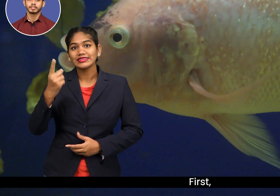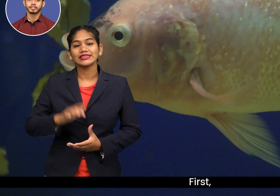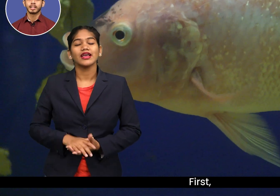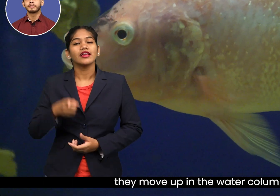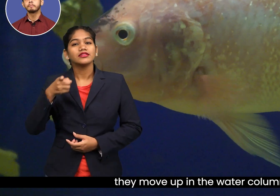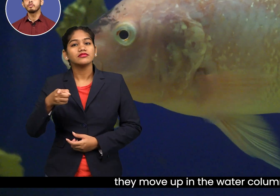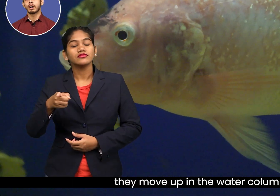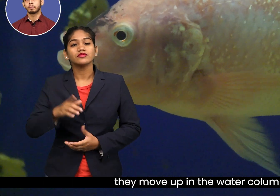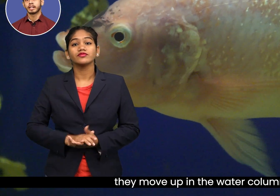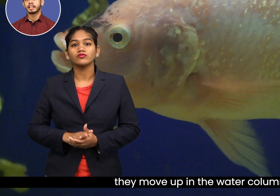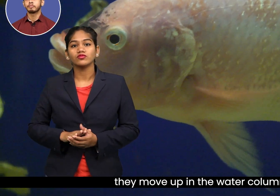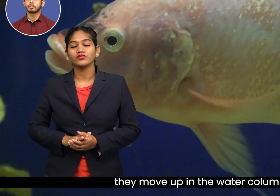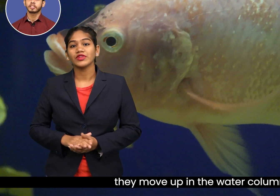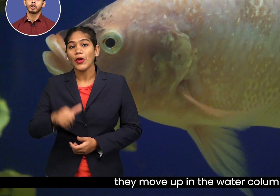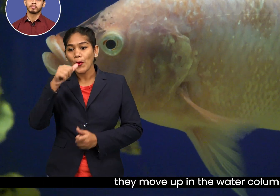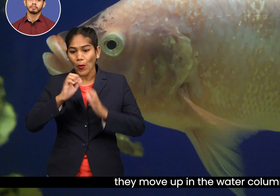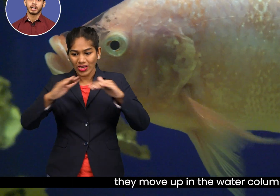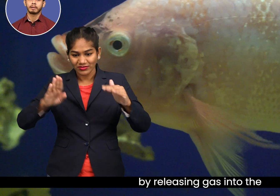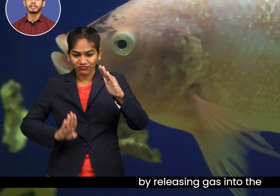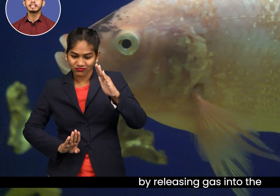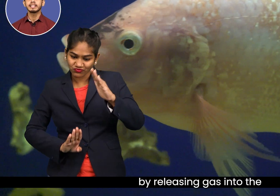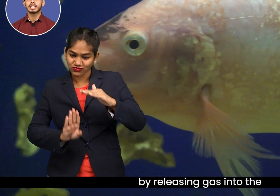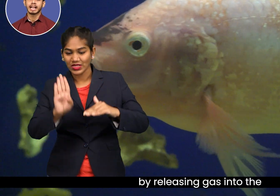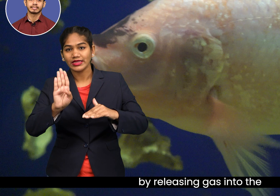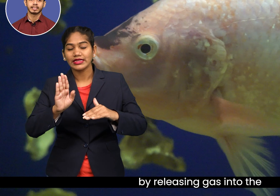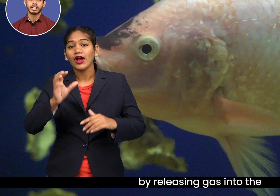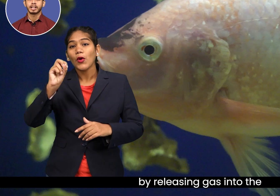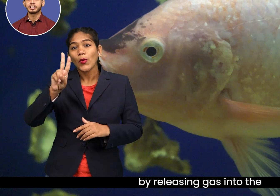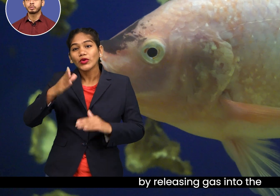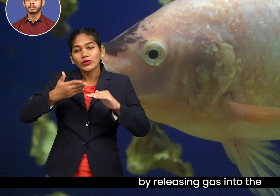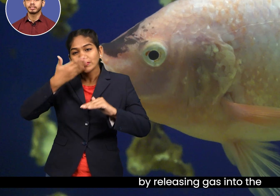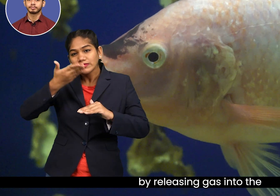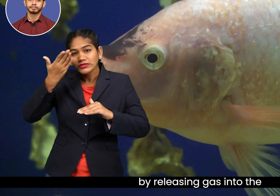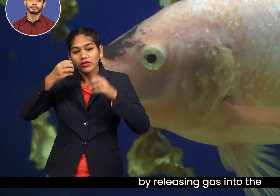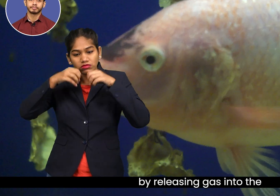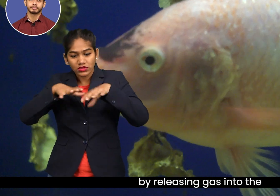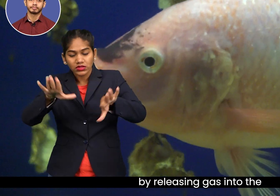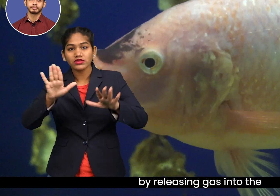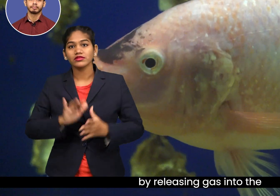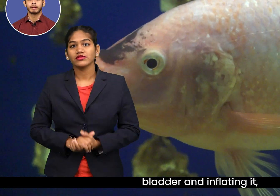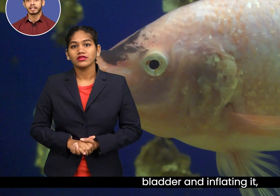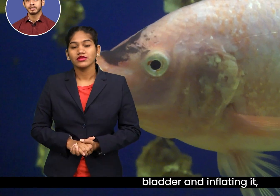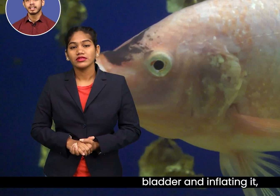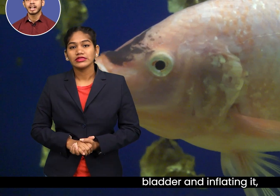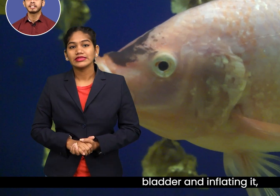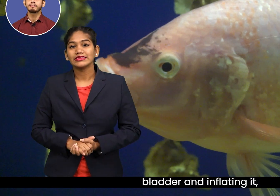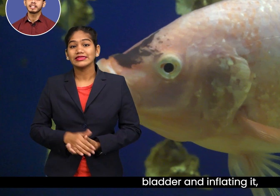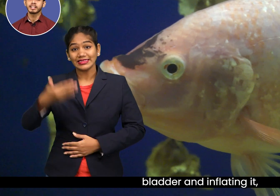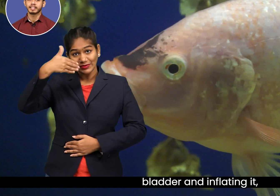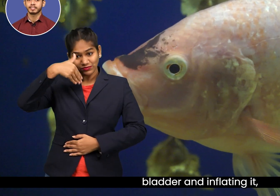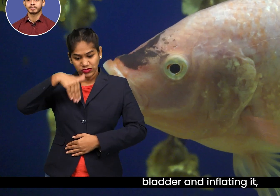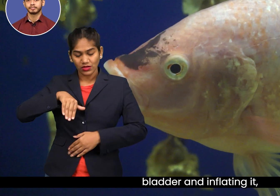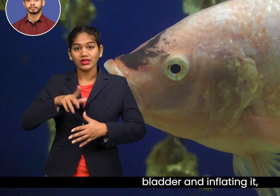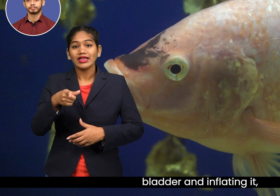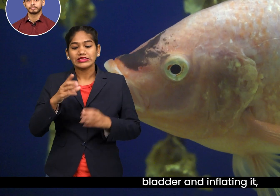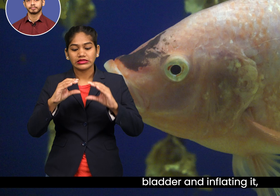First, they move up in the water column by releasing gas into the bladder and inflating